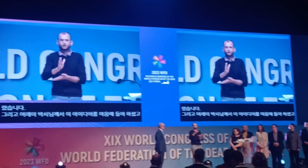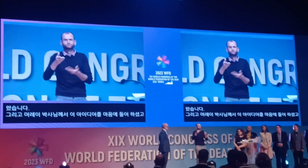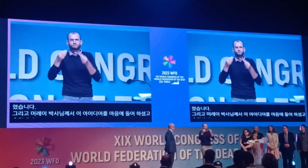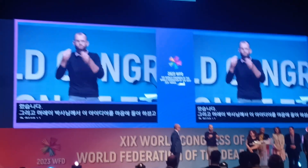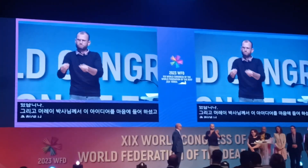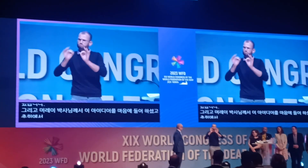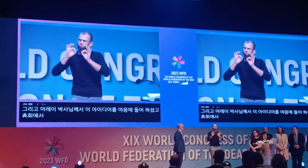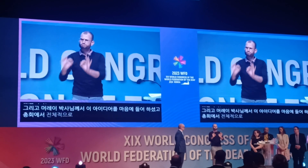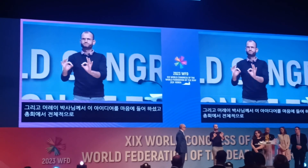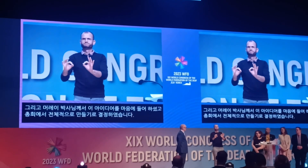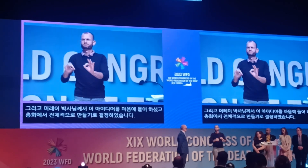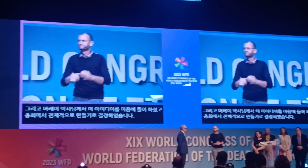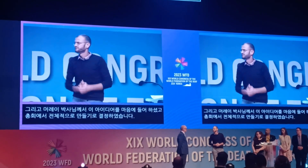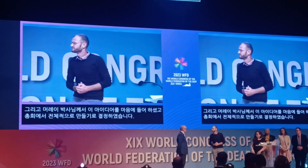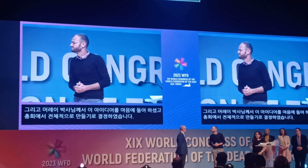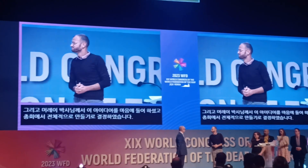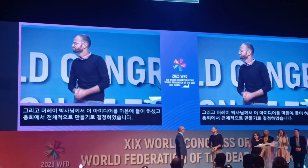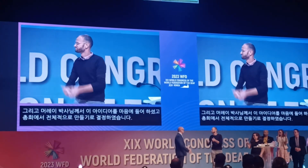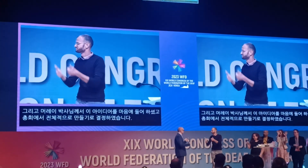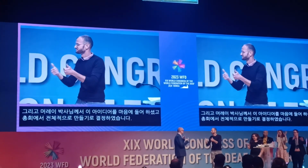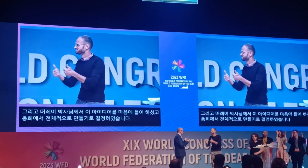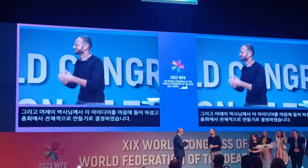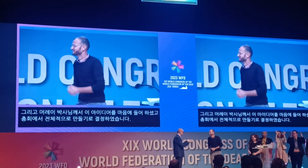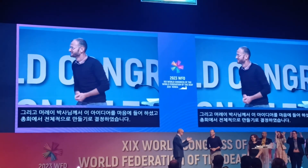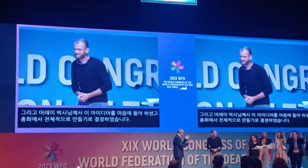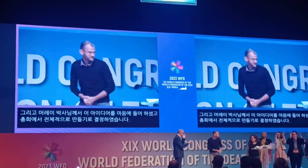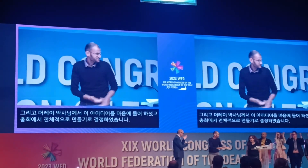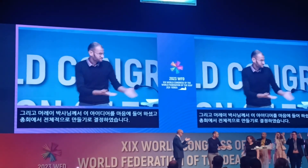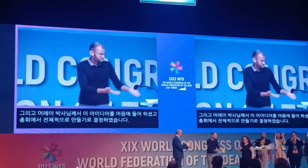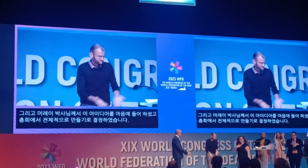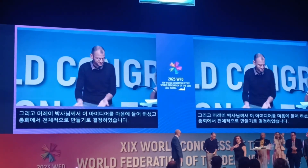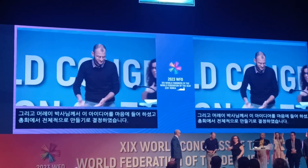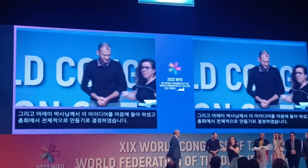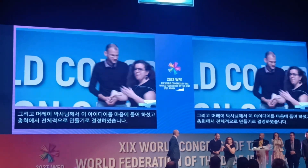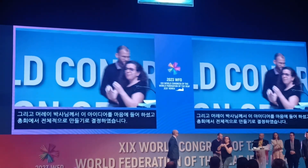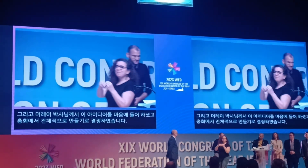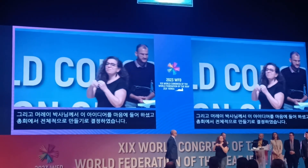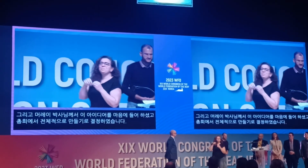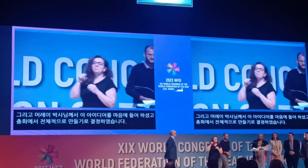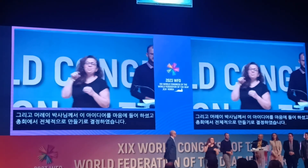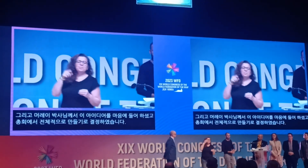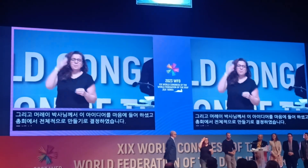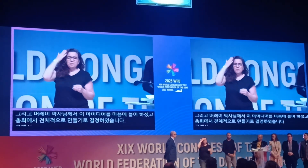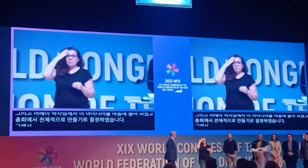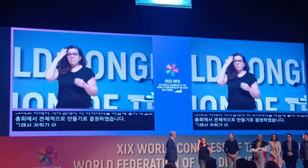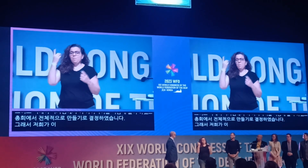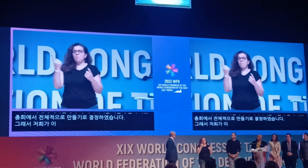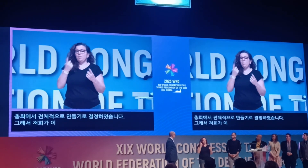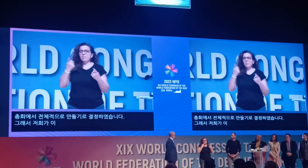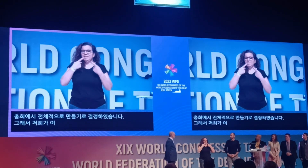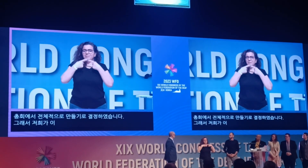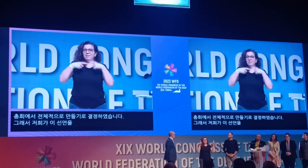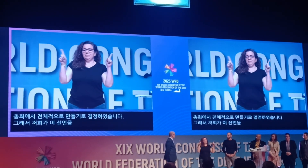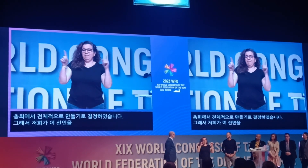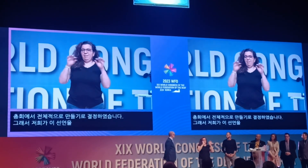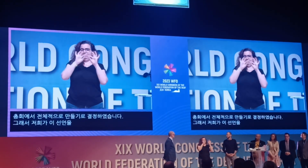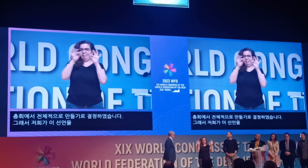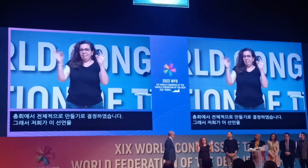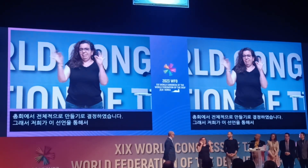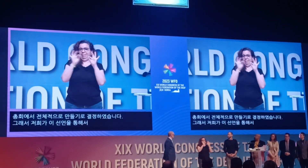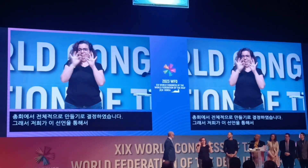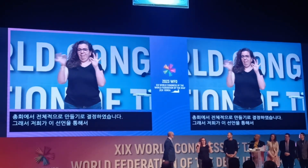you to end the discrimination against deaf children and ensure their rights. If I could just